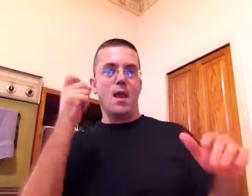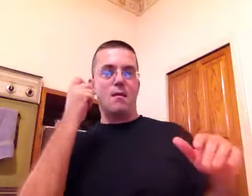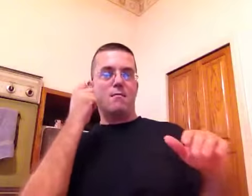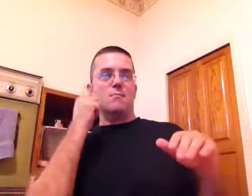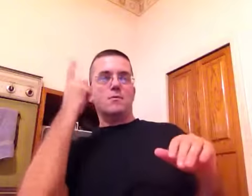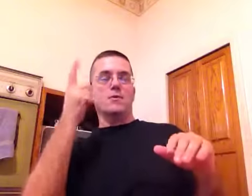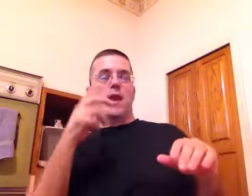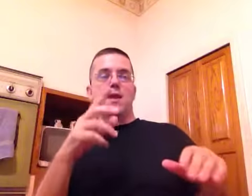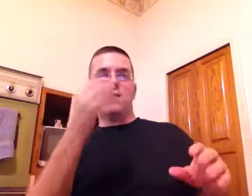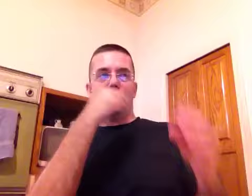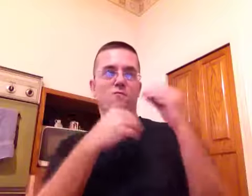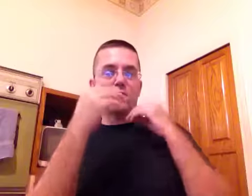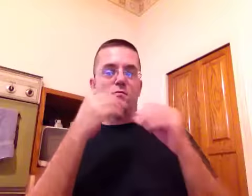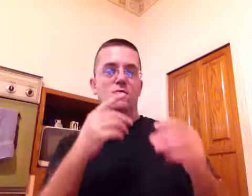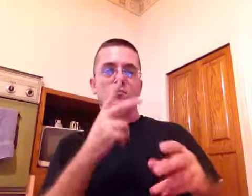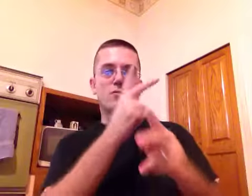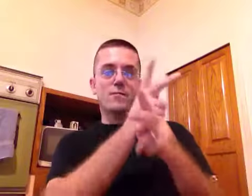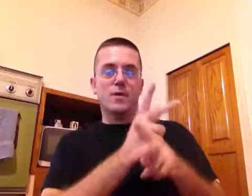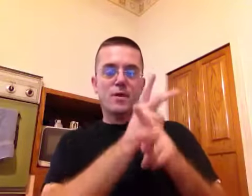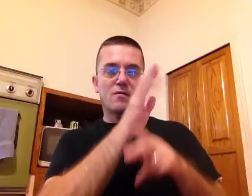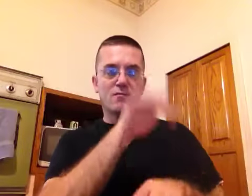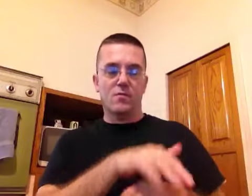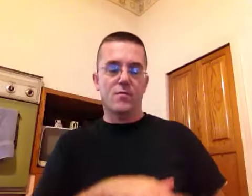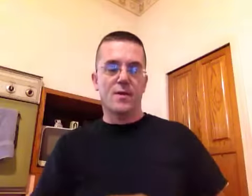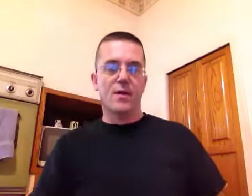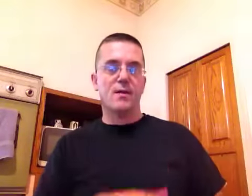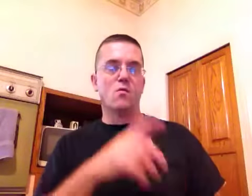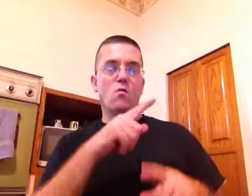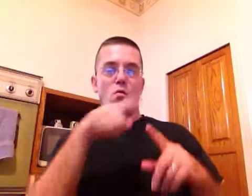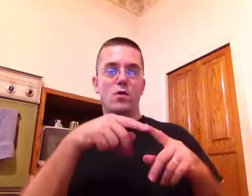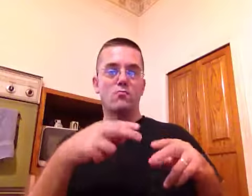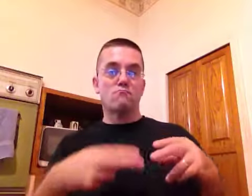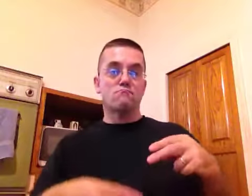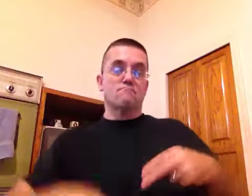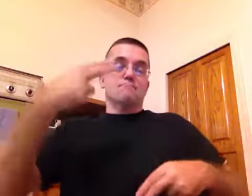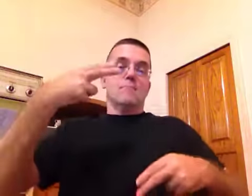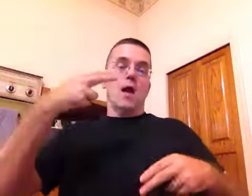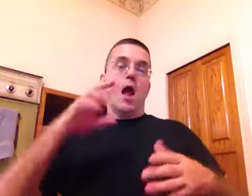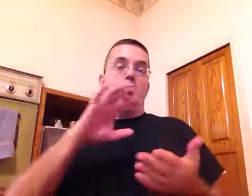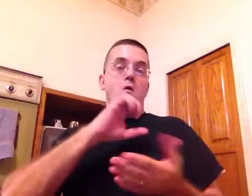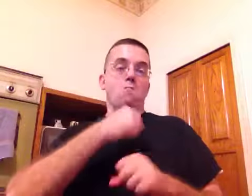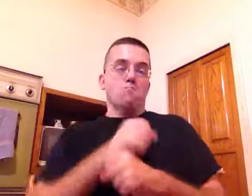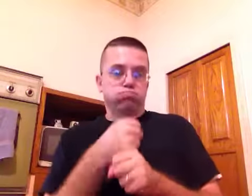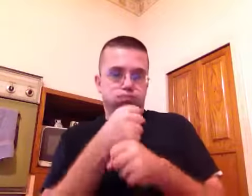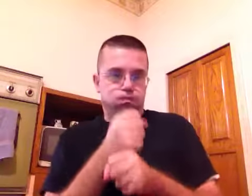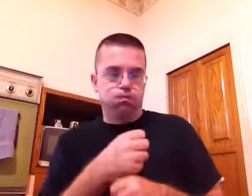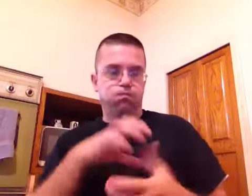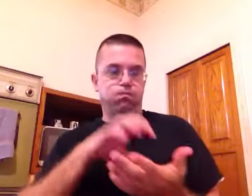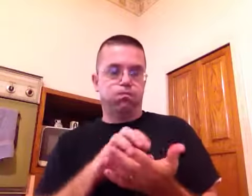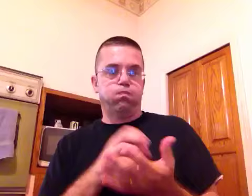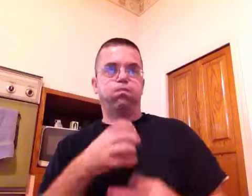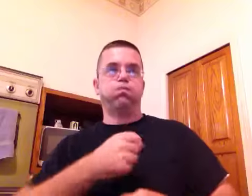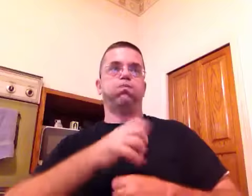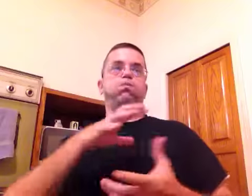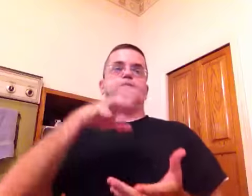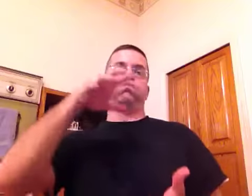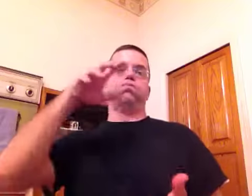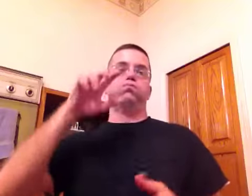world. You got to be very careful when you increase your volume on things, and then oven changes, those kinds of